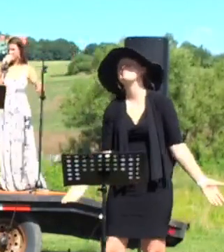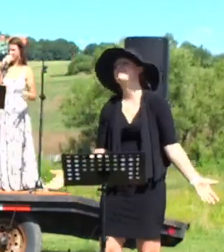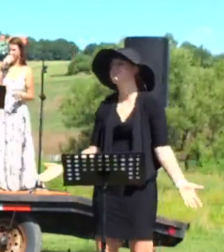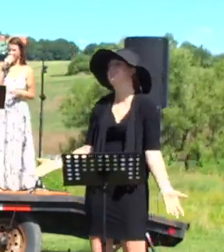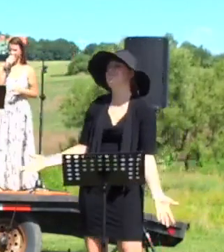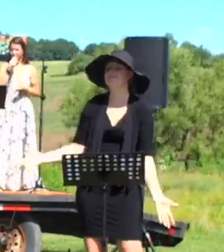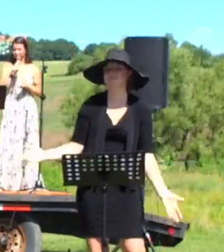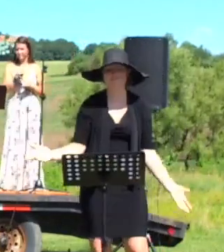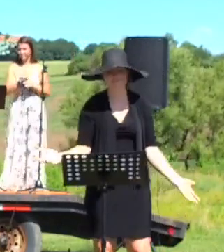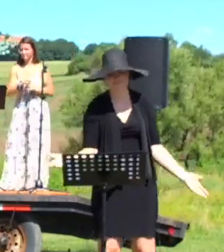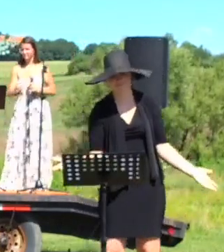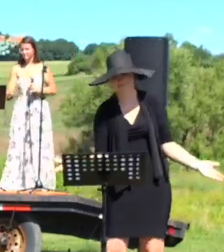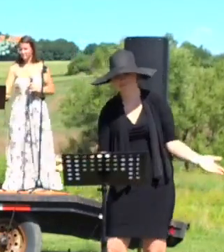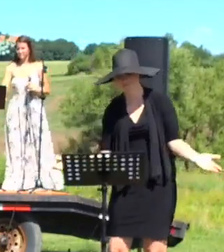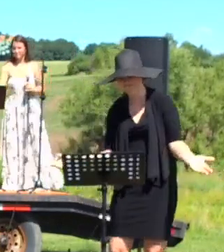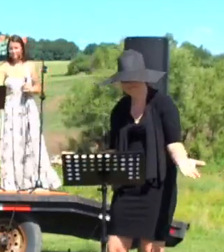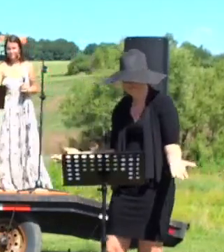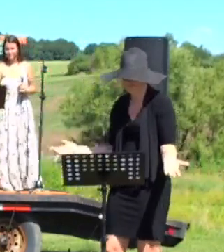Lord?